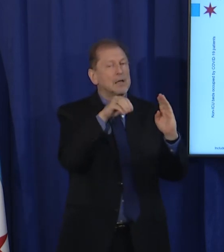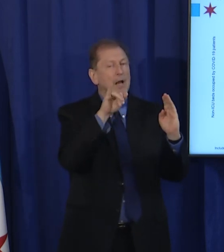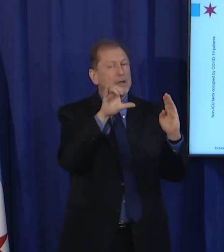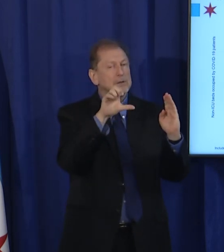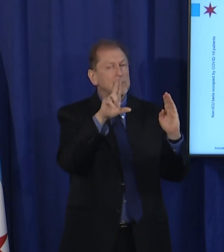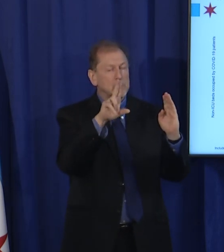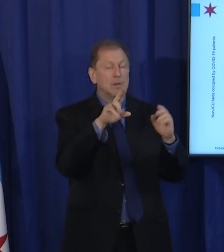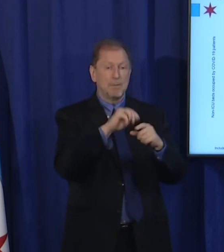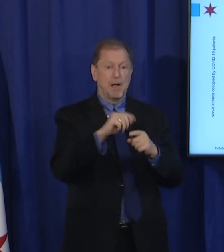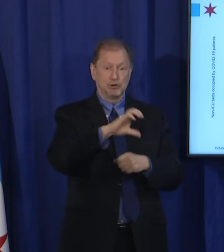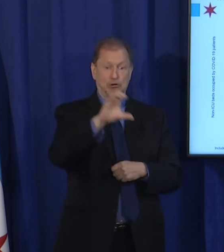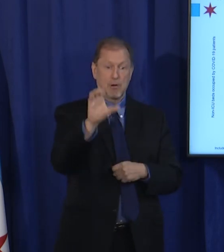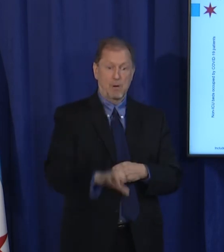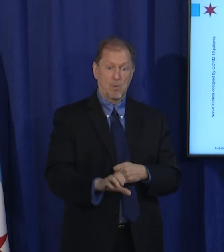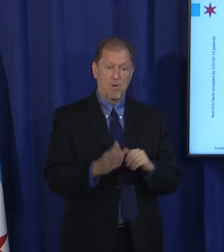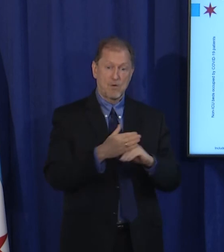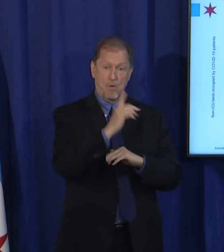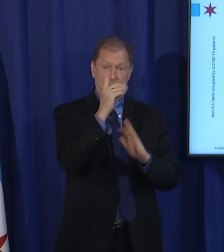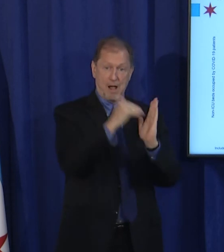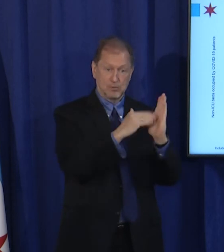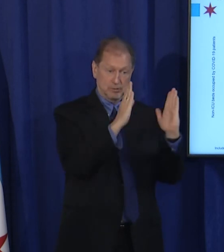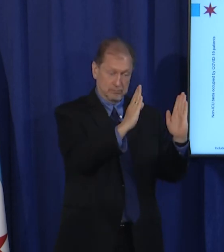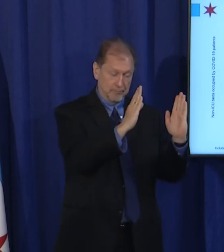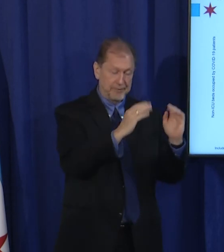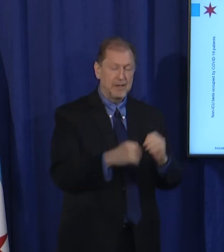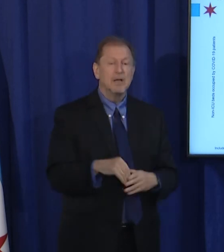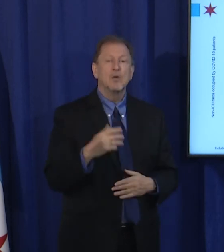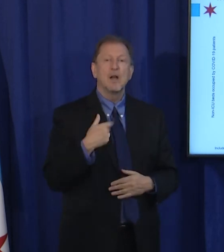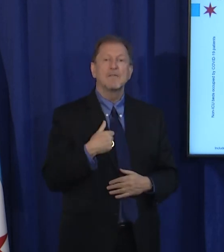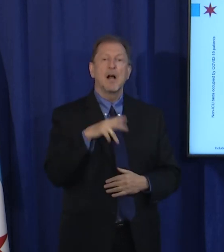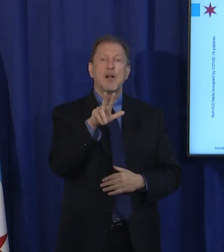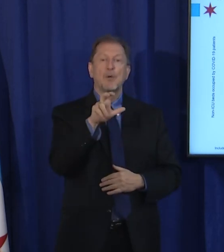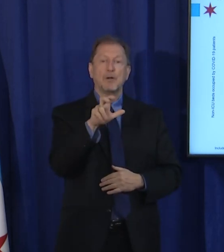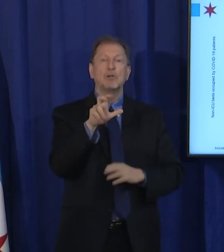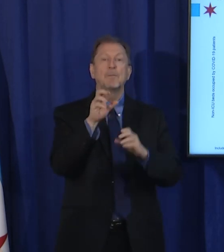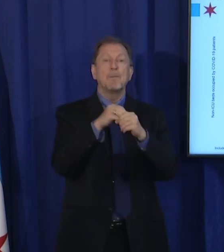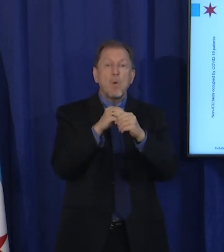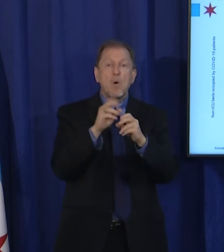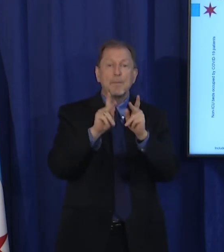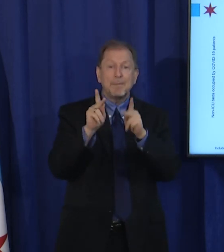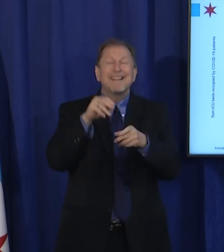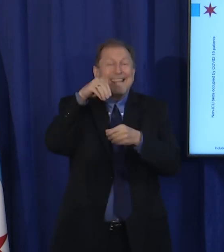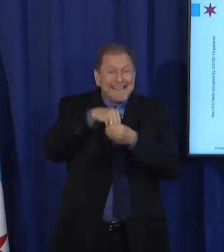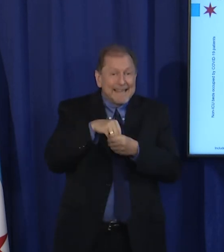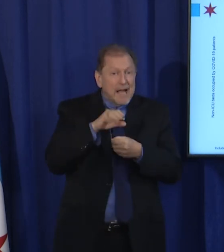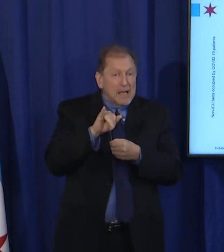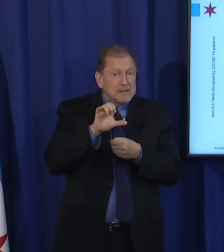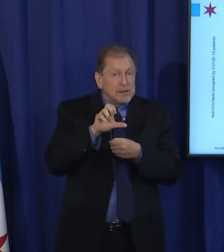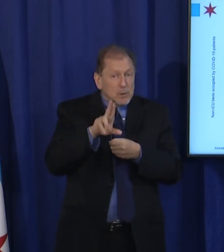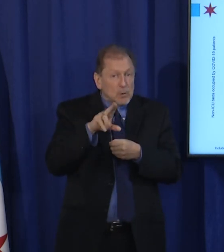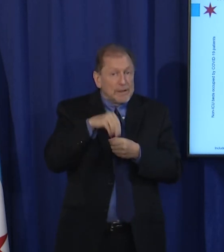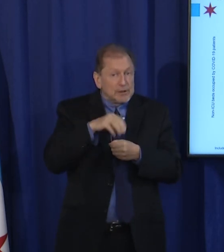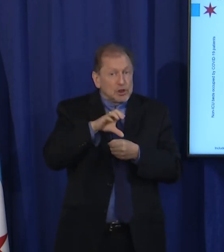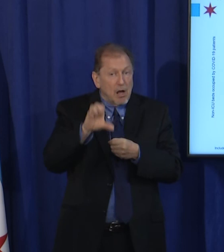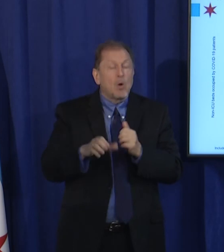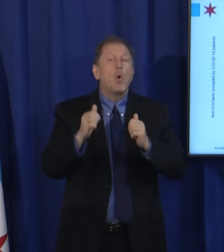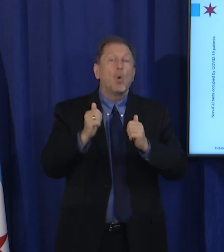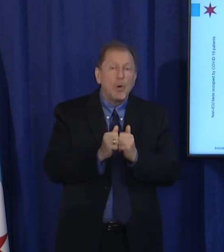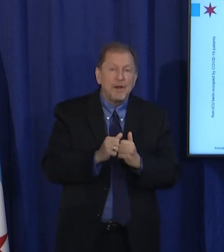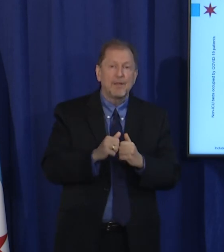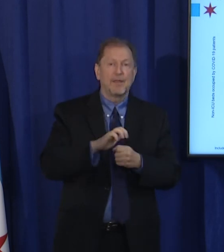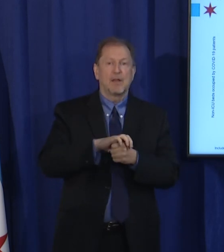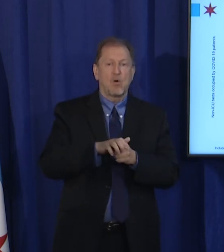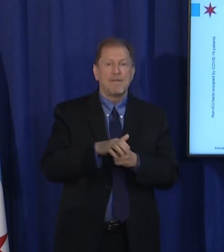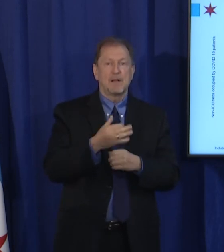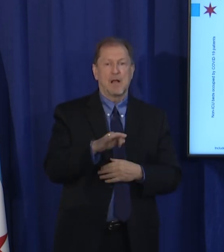in Chicago hospitals. We have more than 300 more in the ICU with COVID-19. Both of those numbers